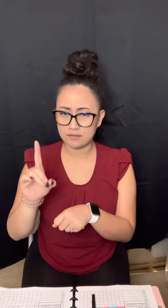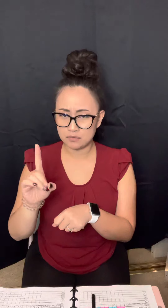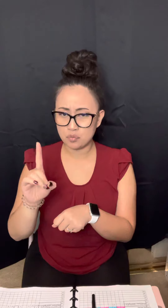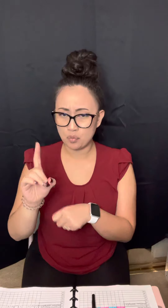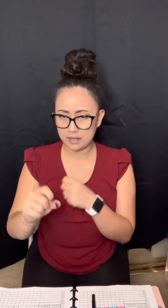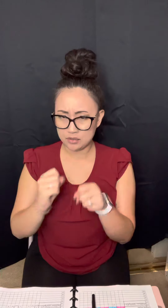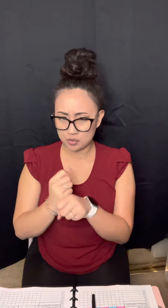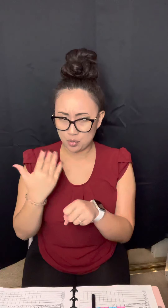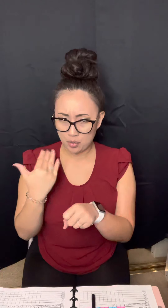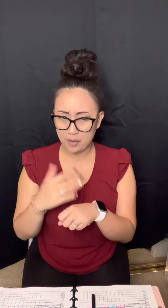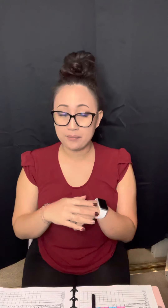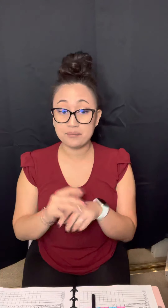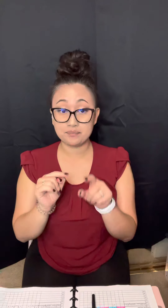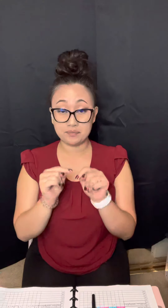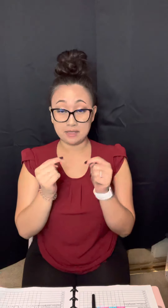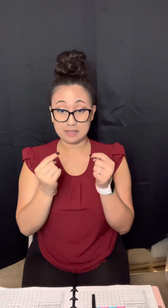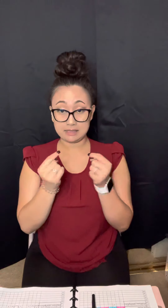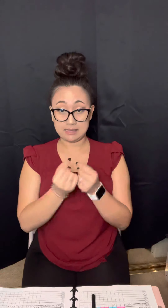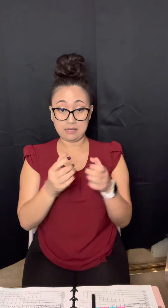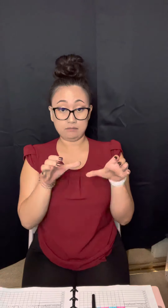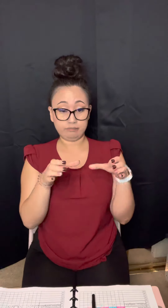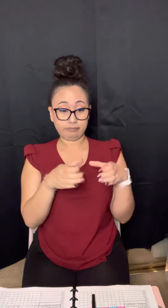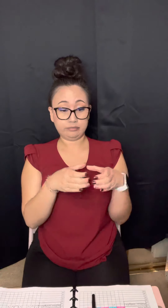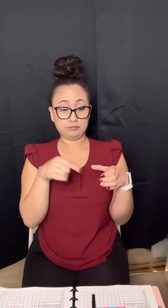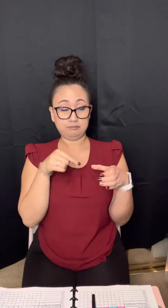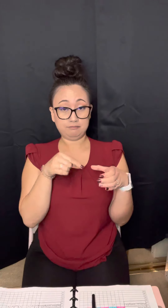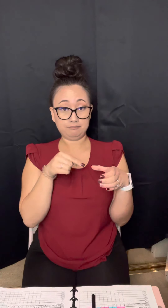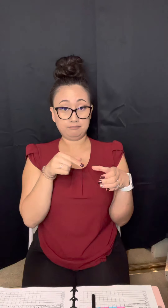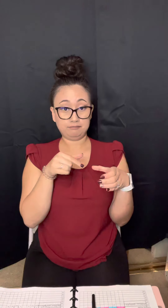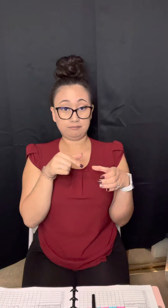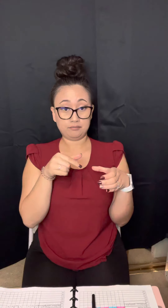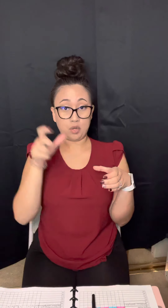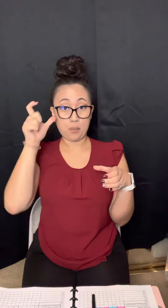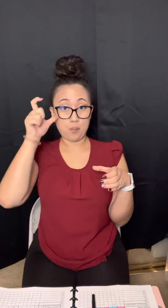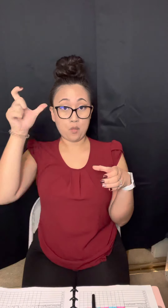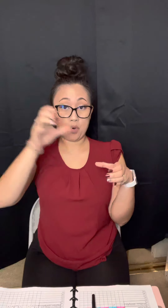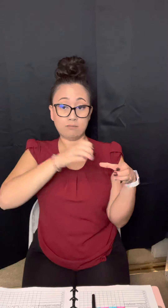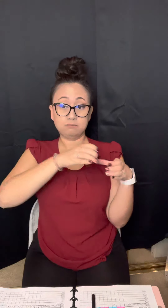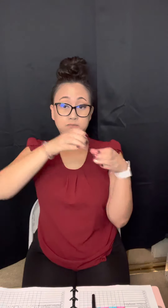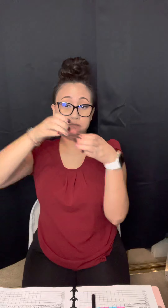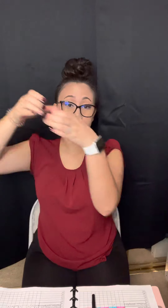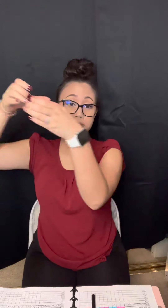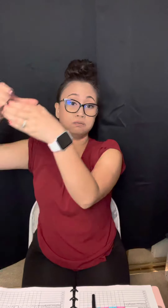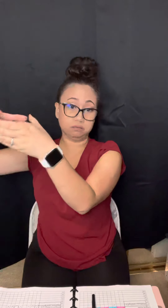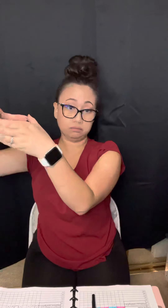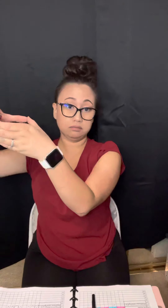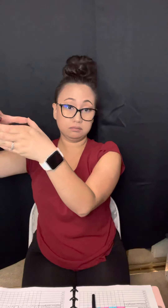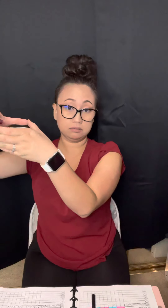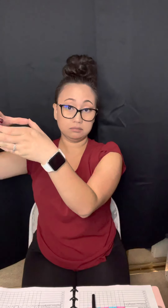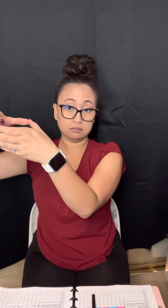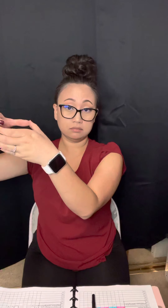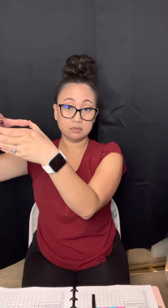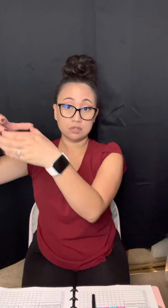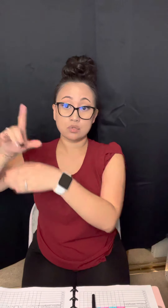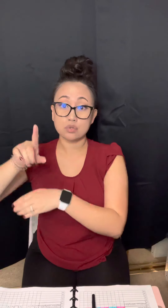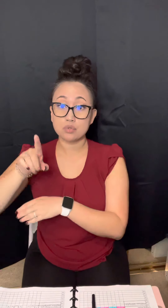U.S. astronauts landed on the moon. So we've only landed on the moon 51 years ago.